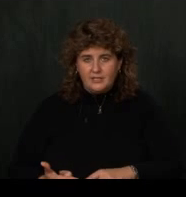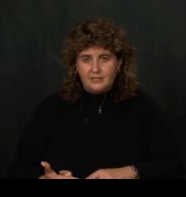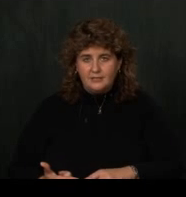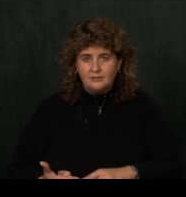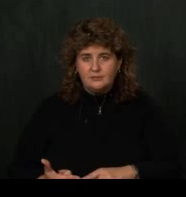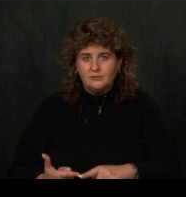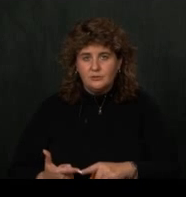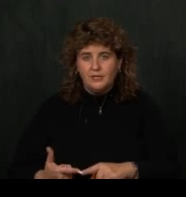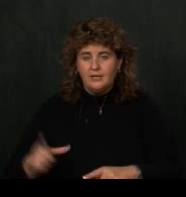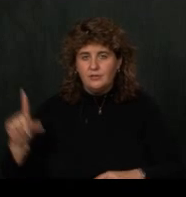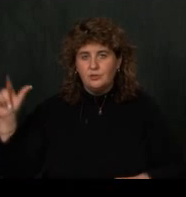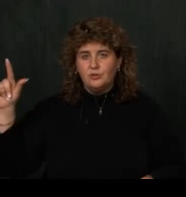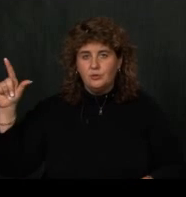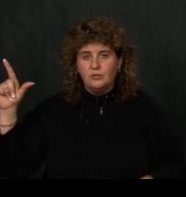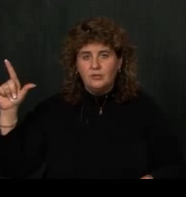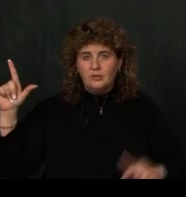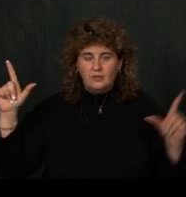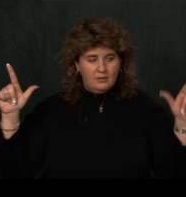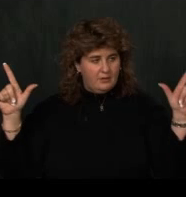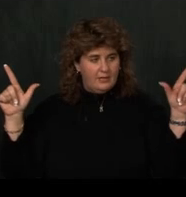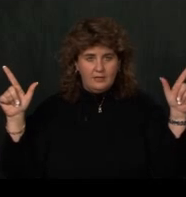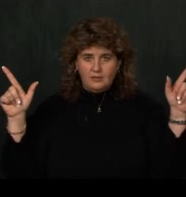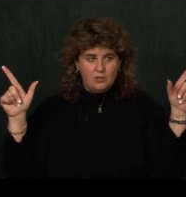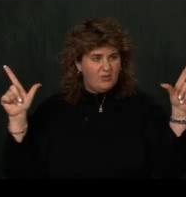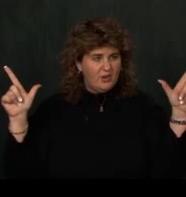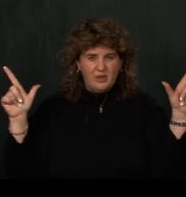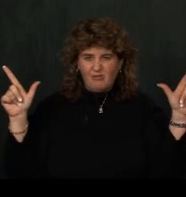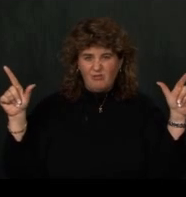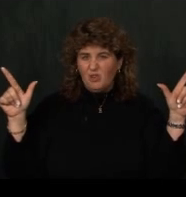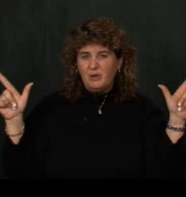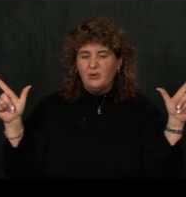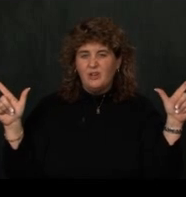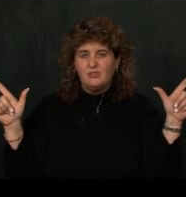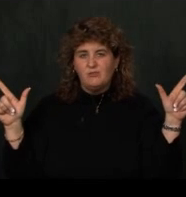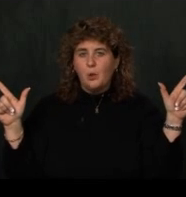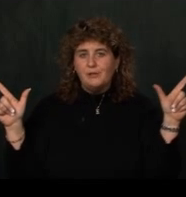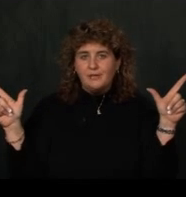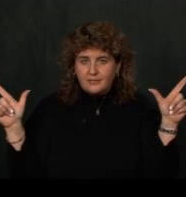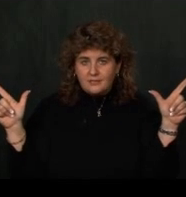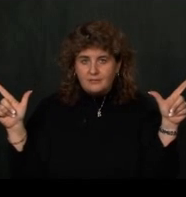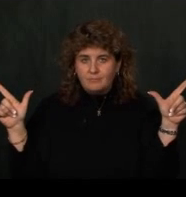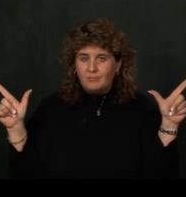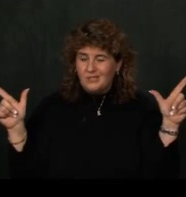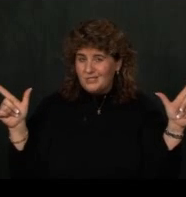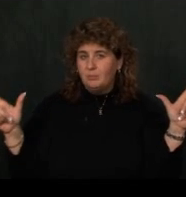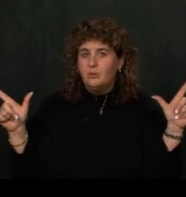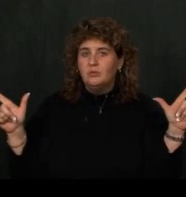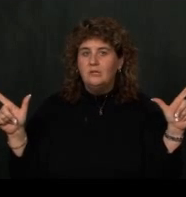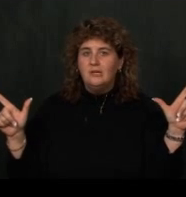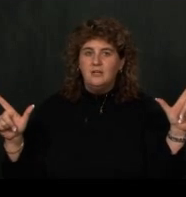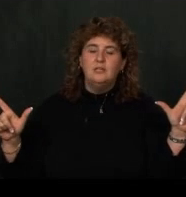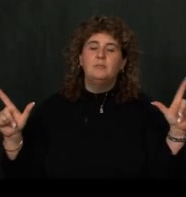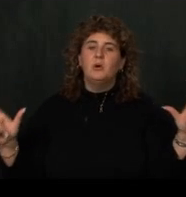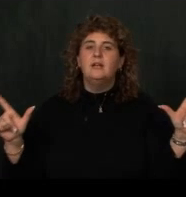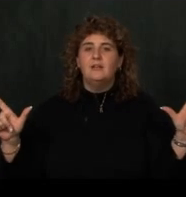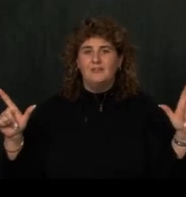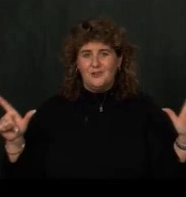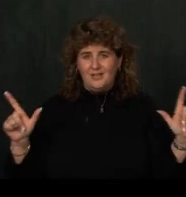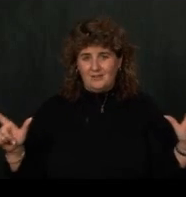Moraxella, okay? So 2, all right? So far, we've only memorized 4 things. Simple. You did more than that your first day of